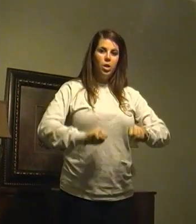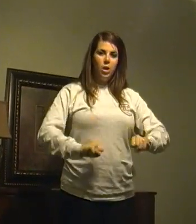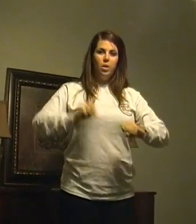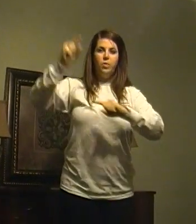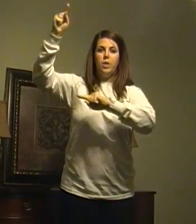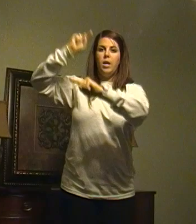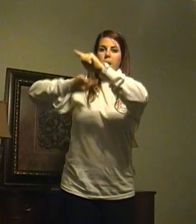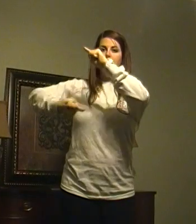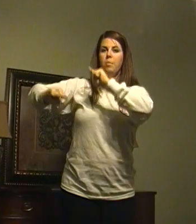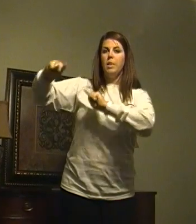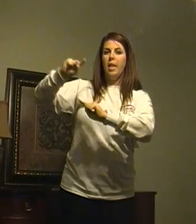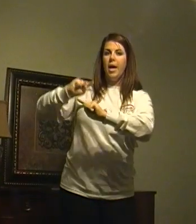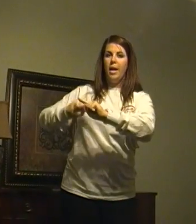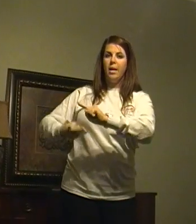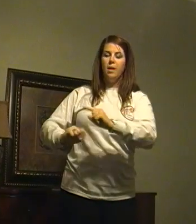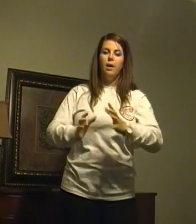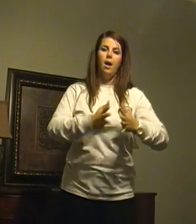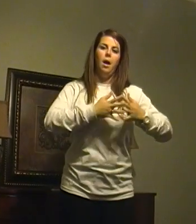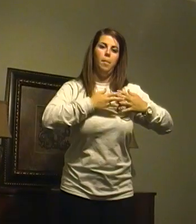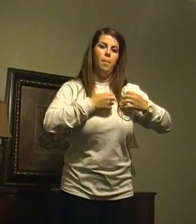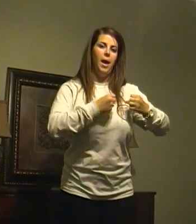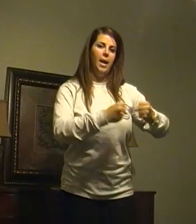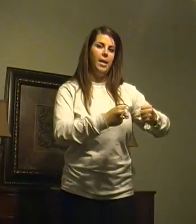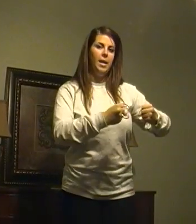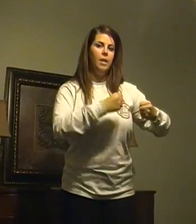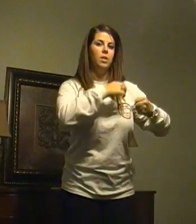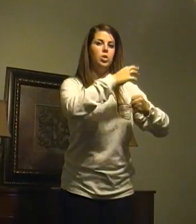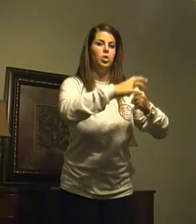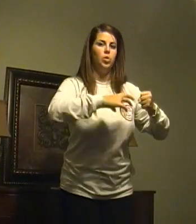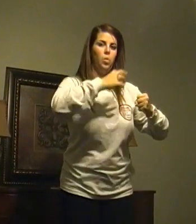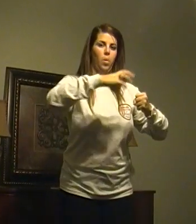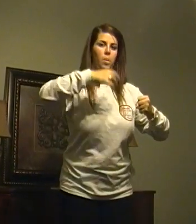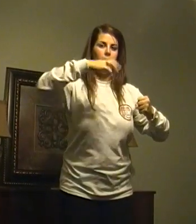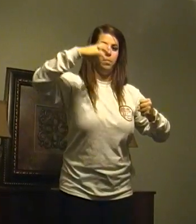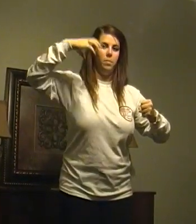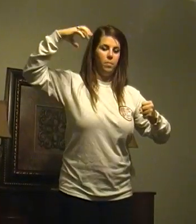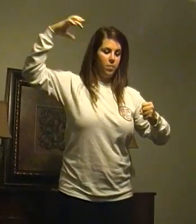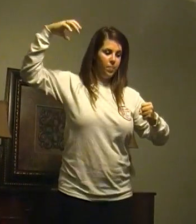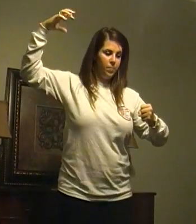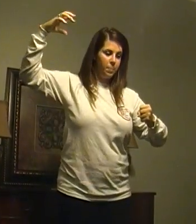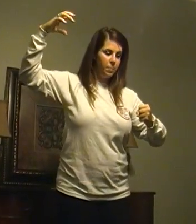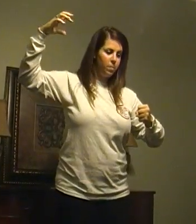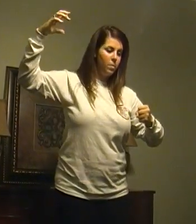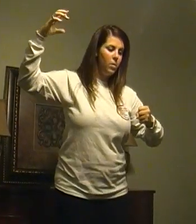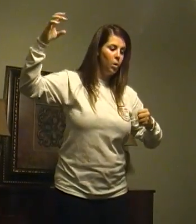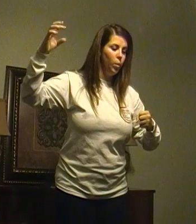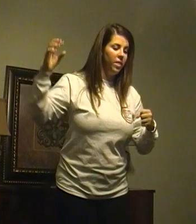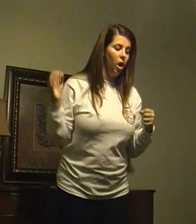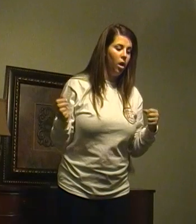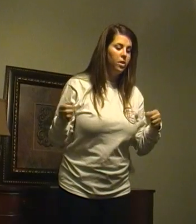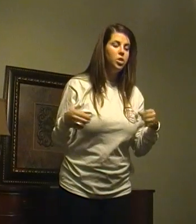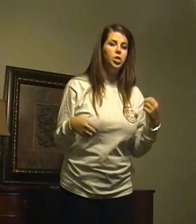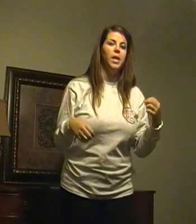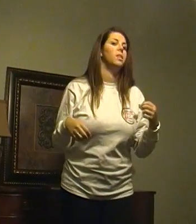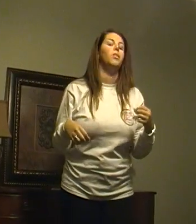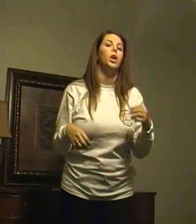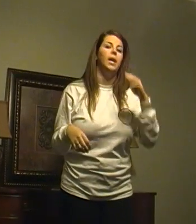Could have come like a mighty storm with all the strength of a